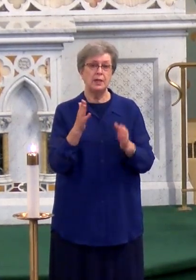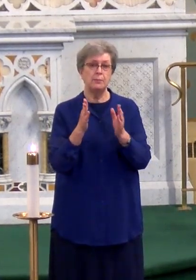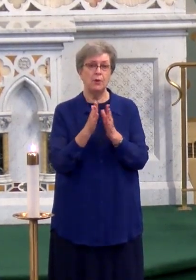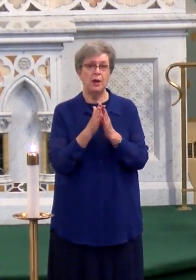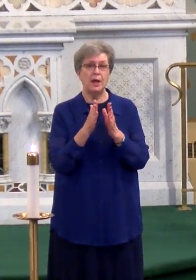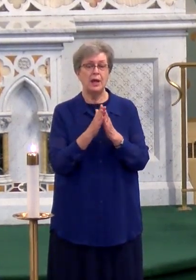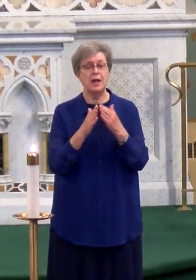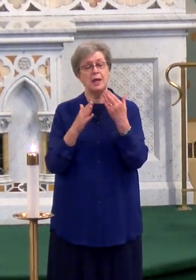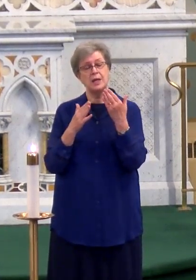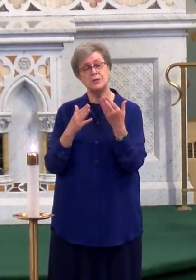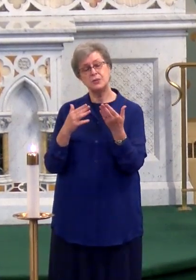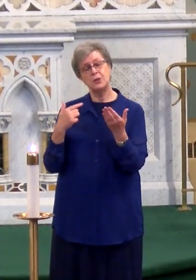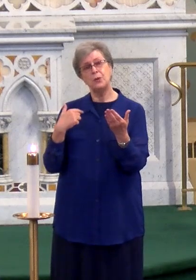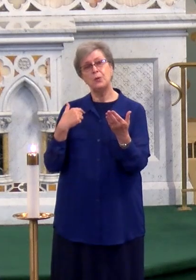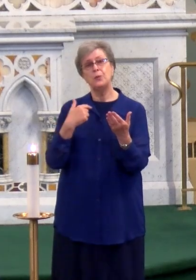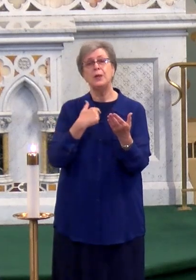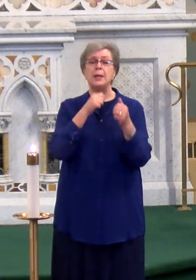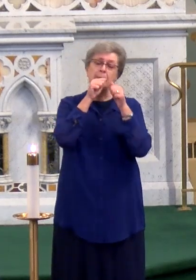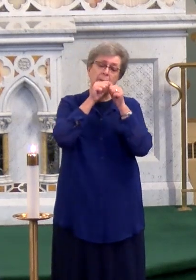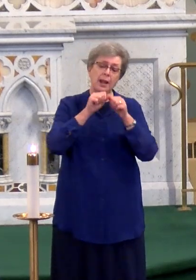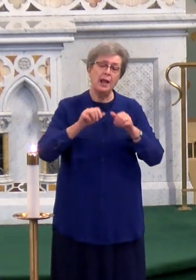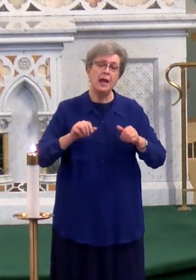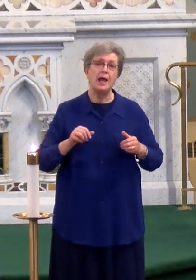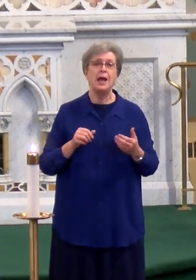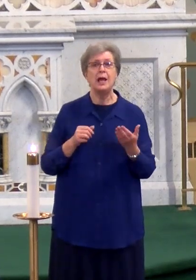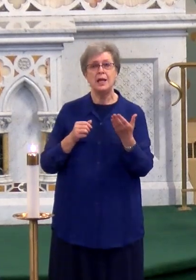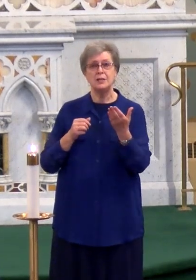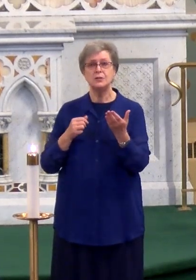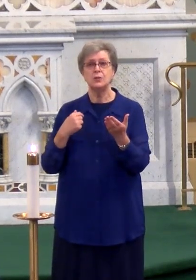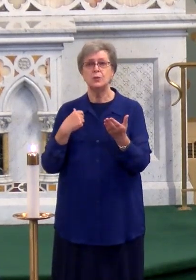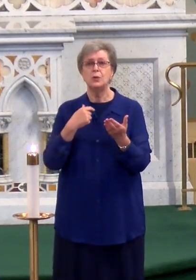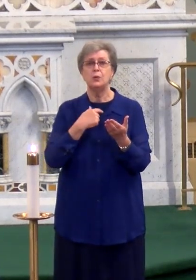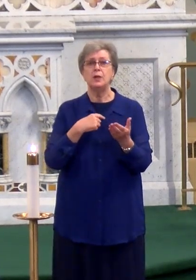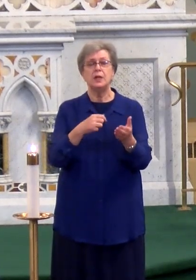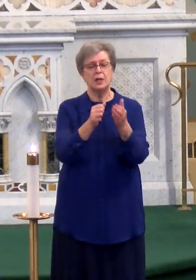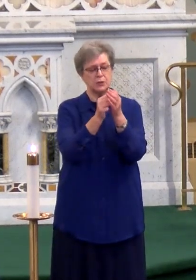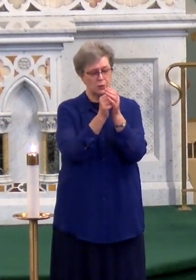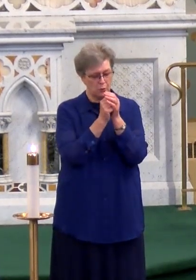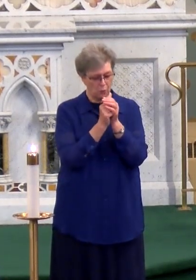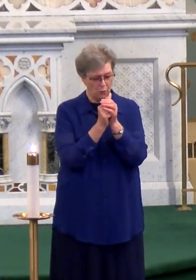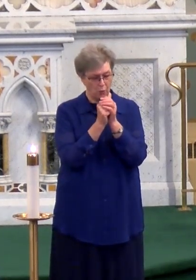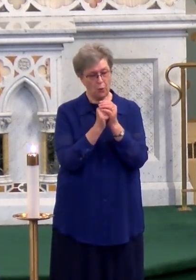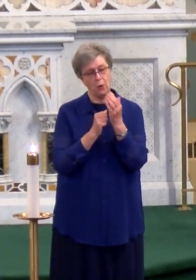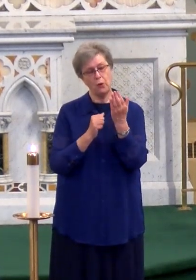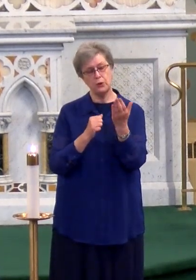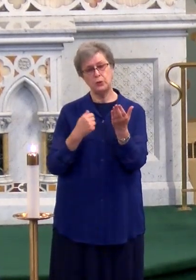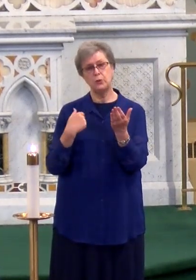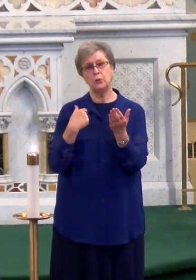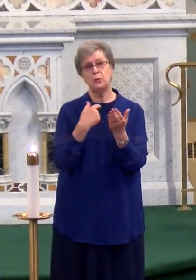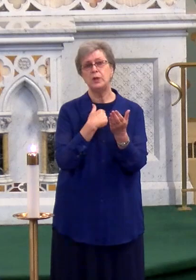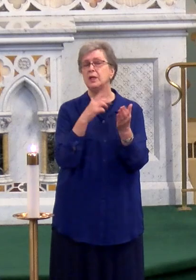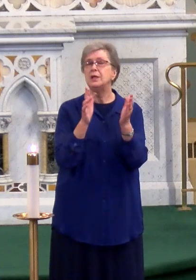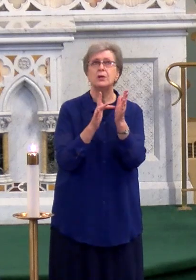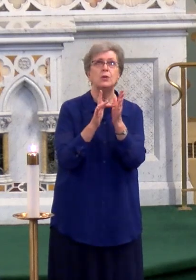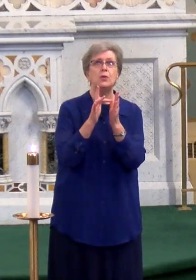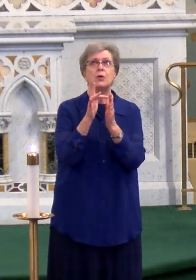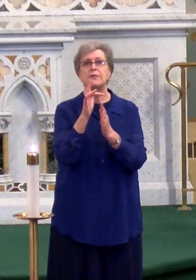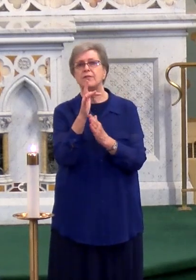We praise you, we bless you, we adore you,